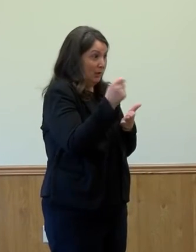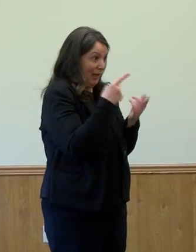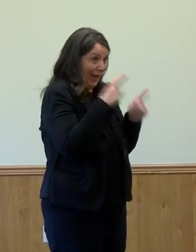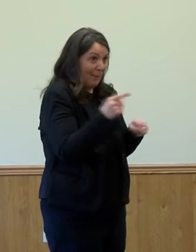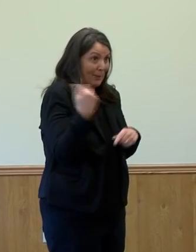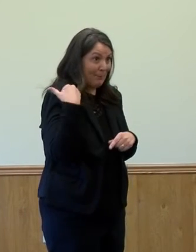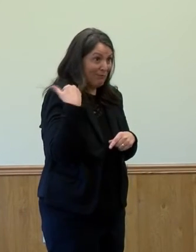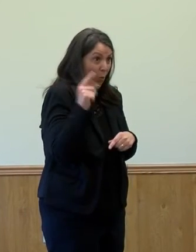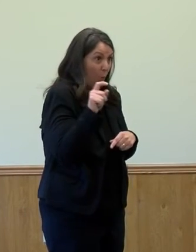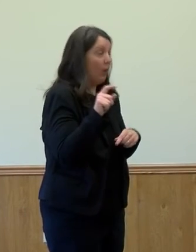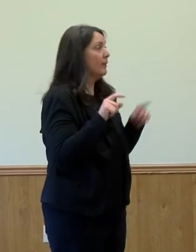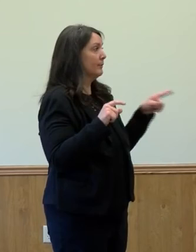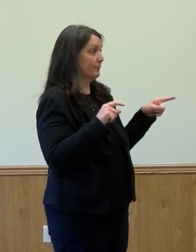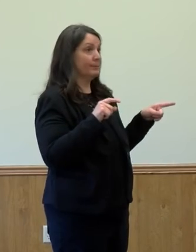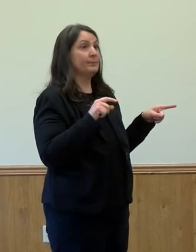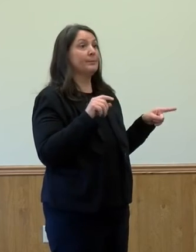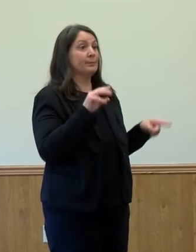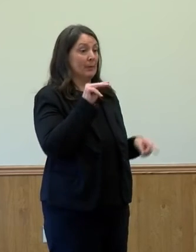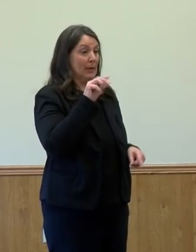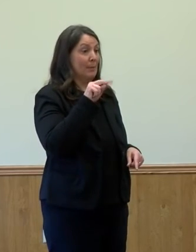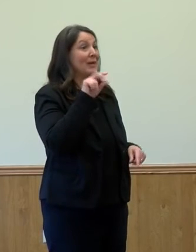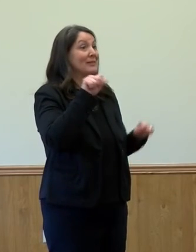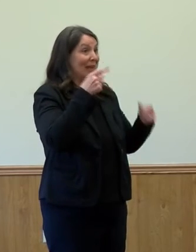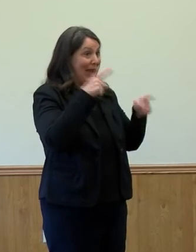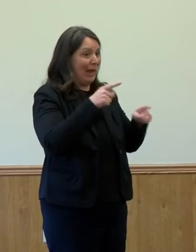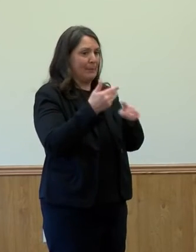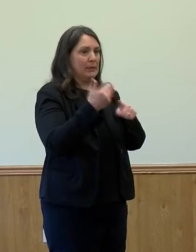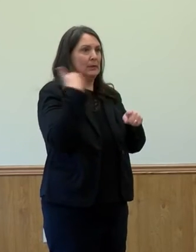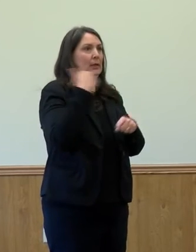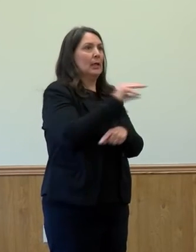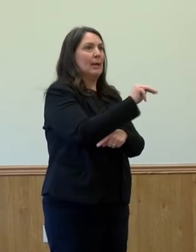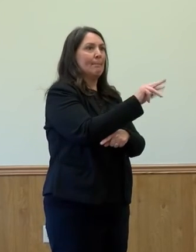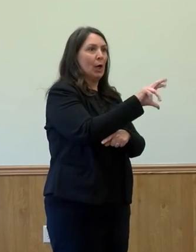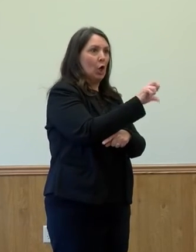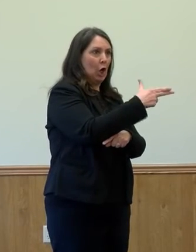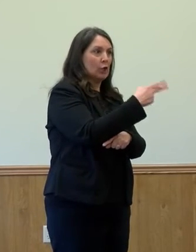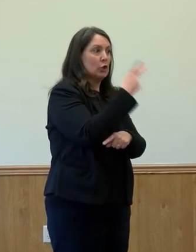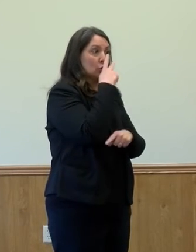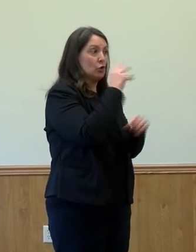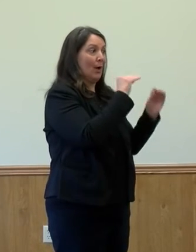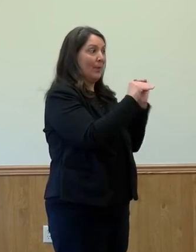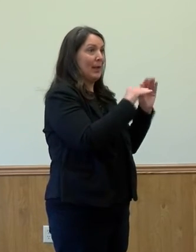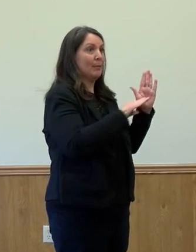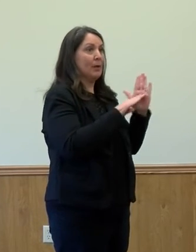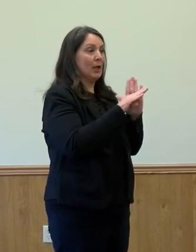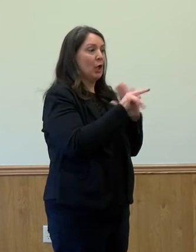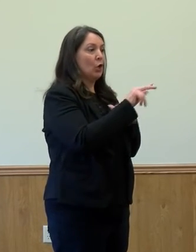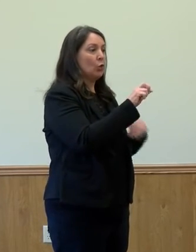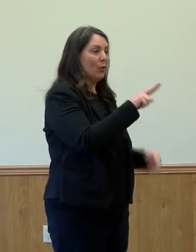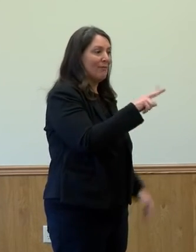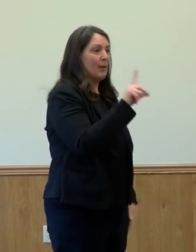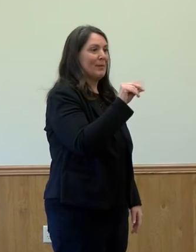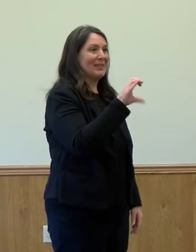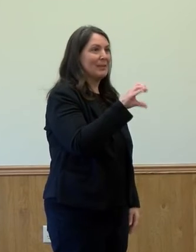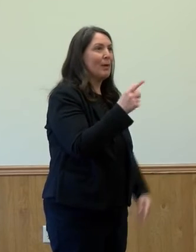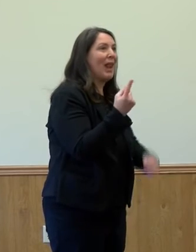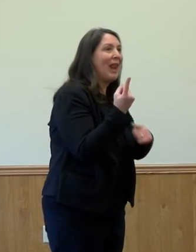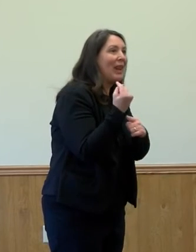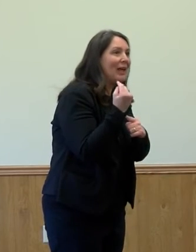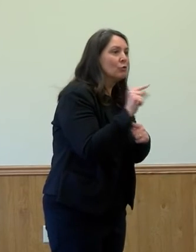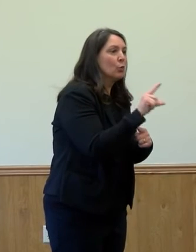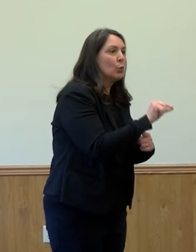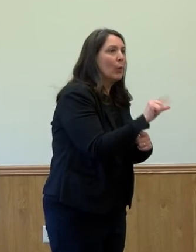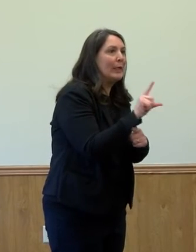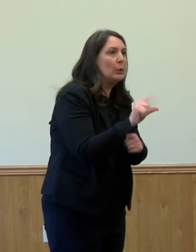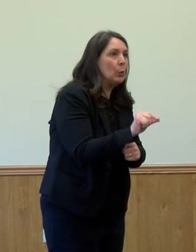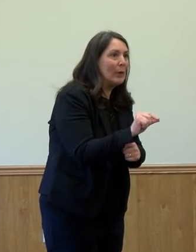The last time we had a week like that was in March, and then prior to that was when we started seeing those surges in November and December of 2020. So